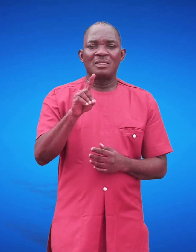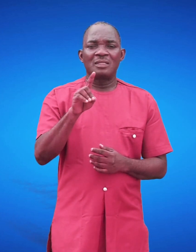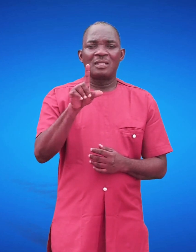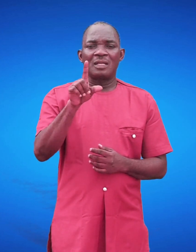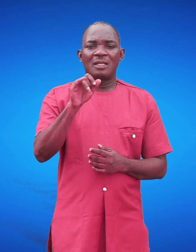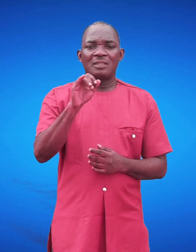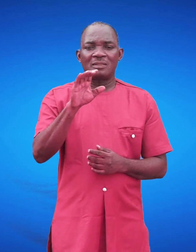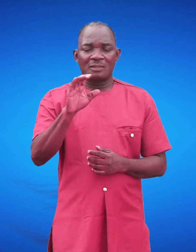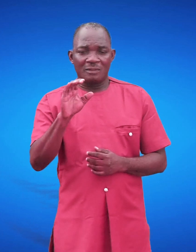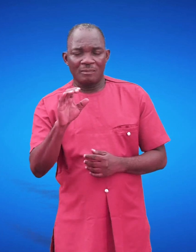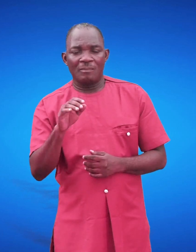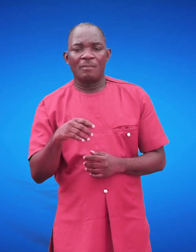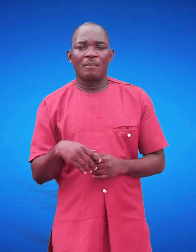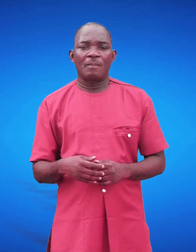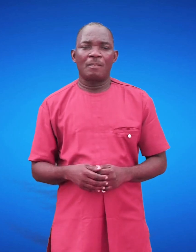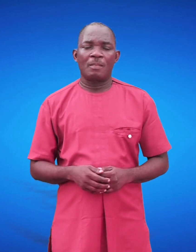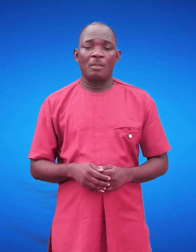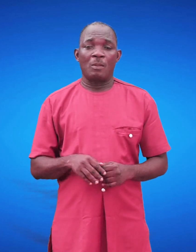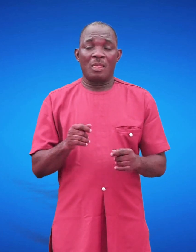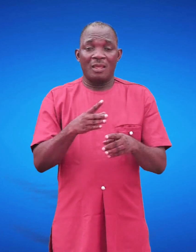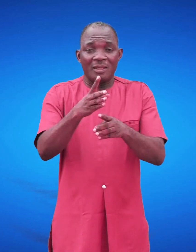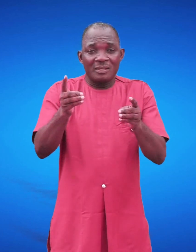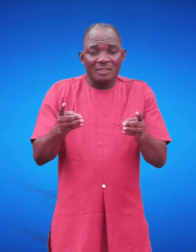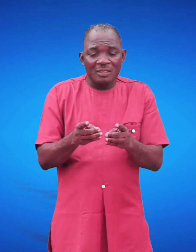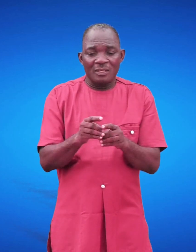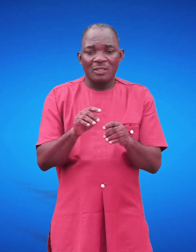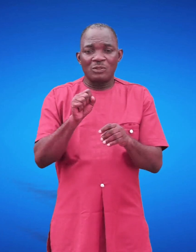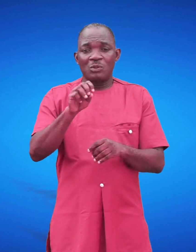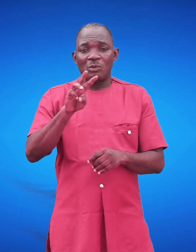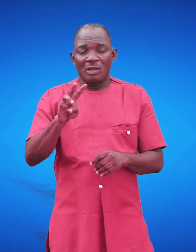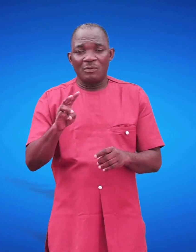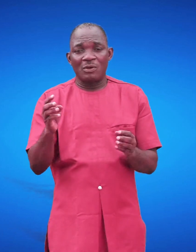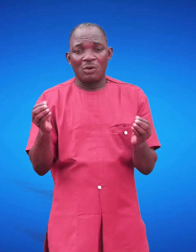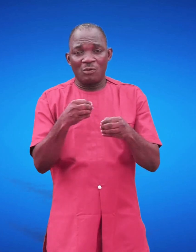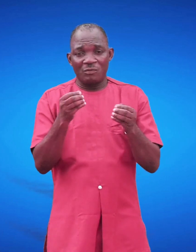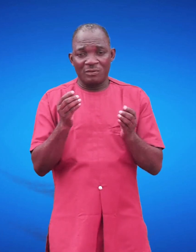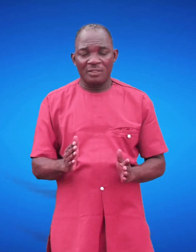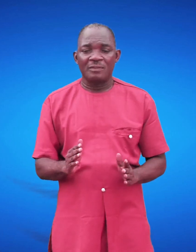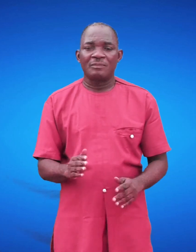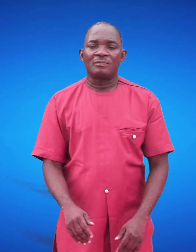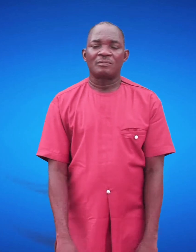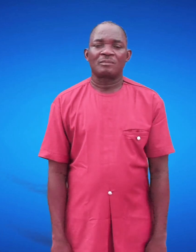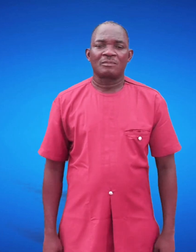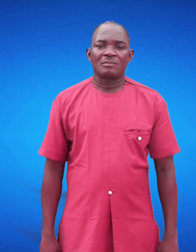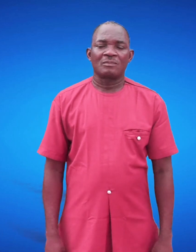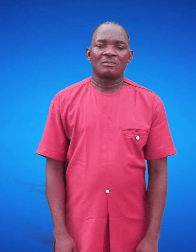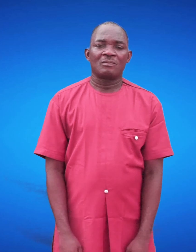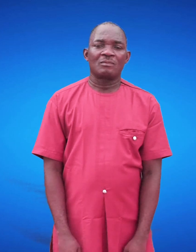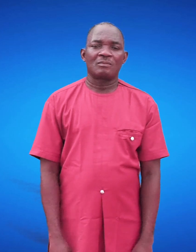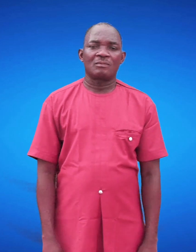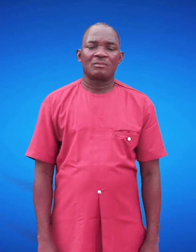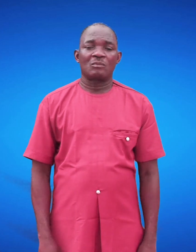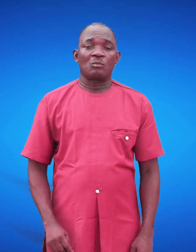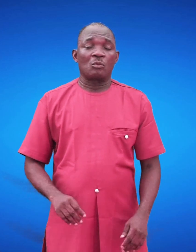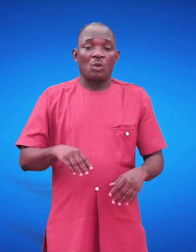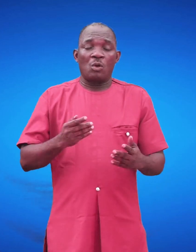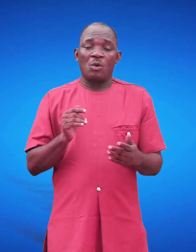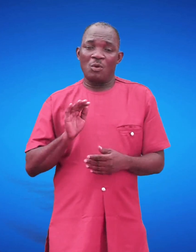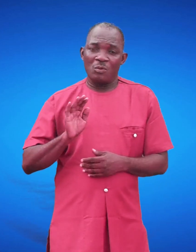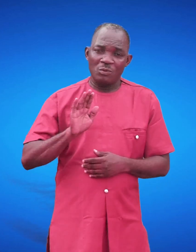DLIC, District Social Welfare Officers, or your